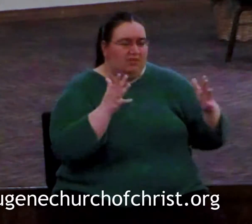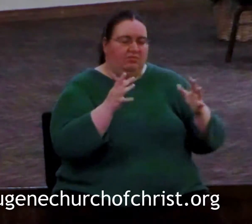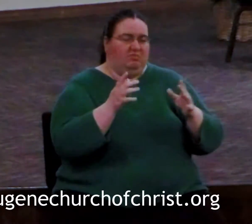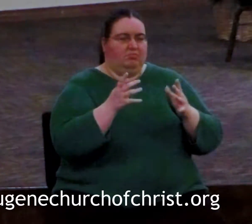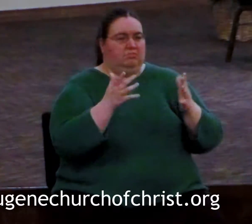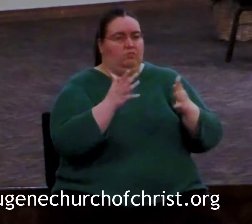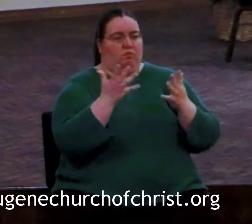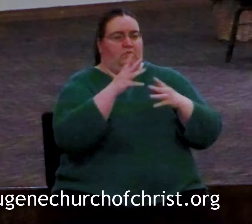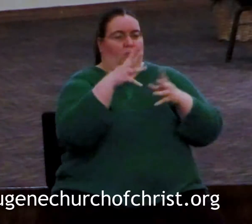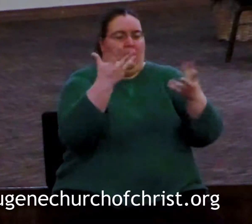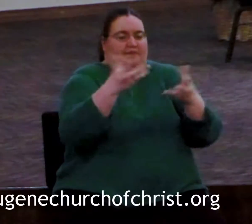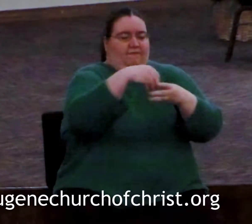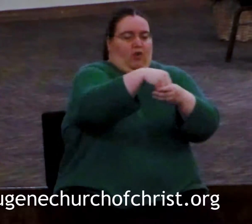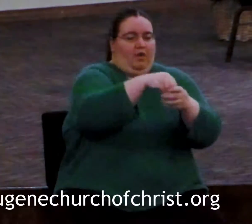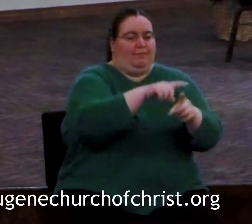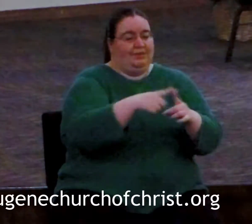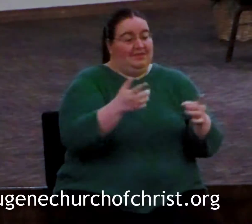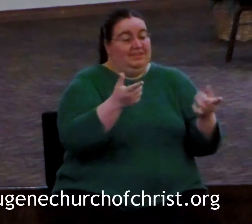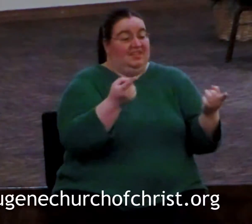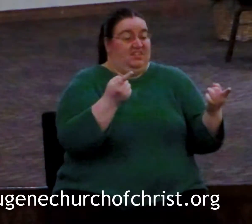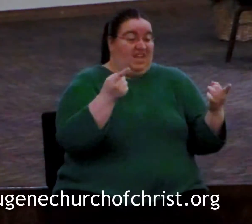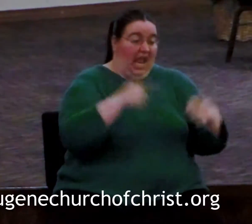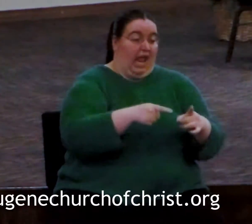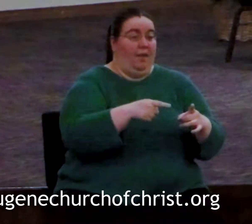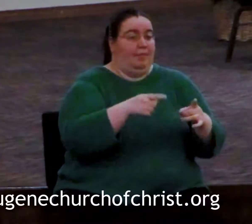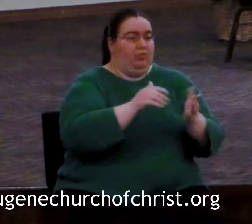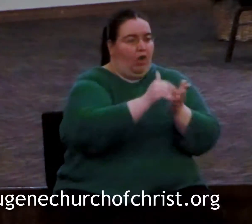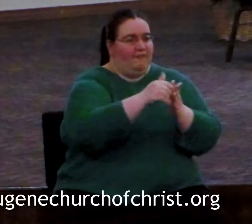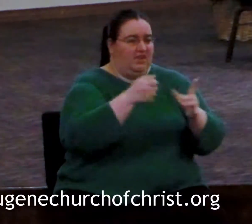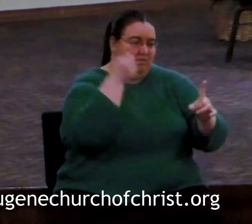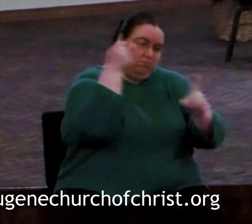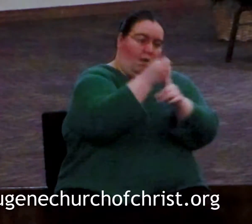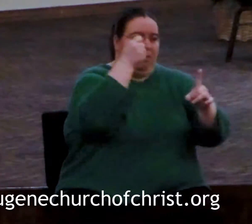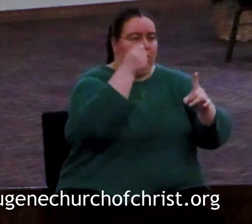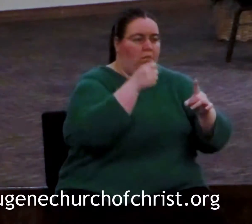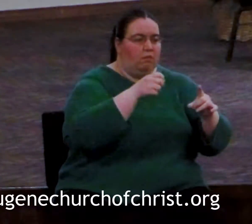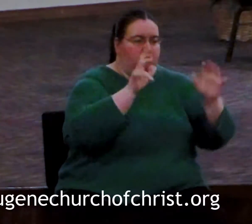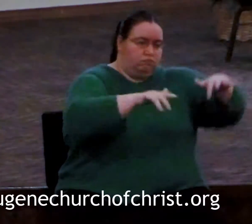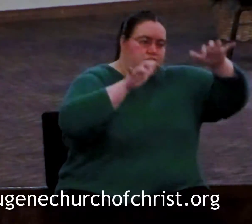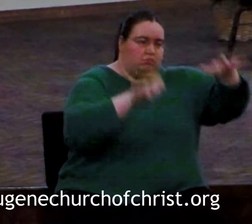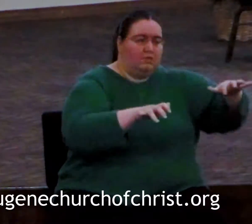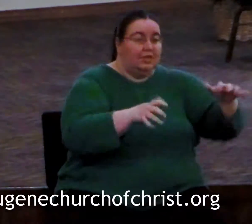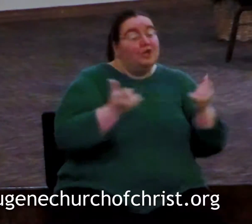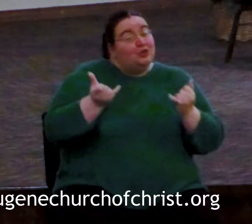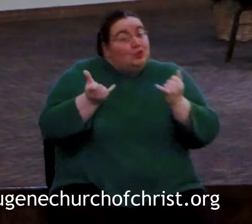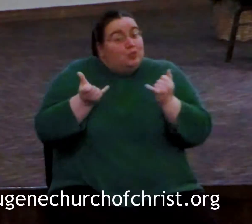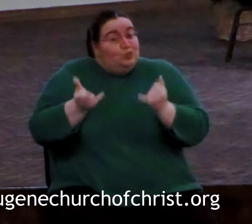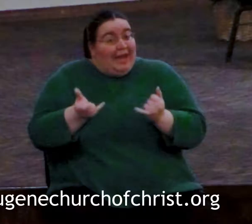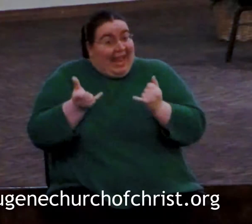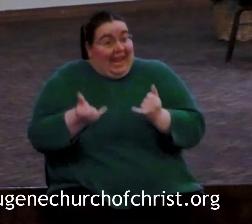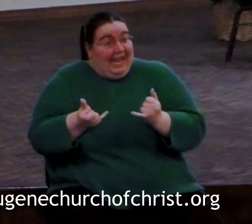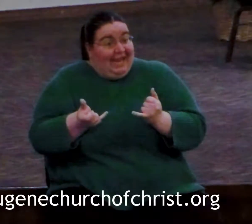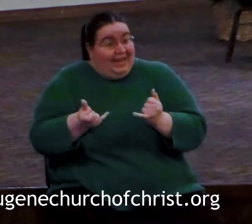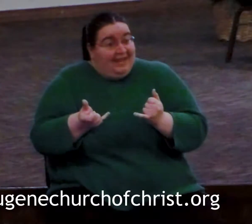And if a storm comes out of nowhere today and you're out in a boat, you have this great thing called a motor, for the most